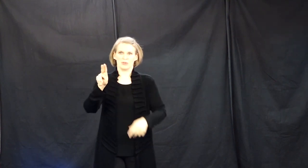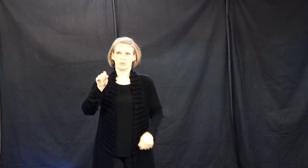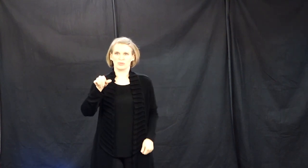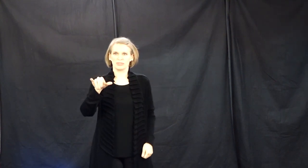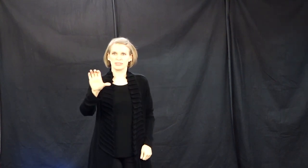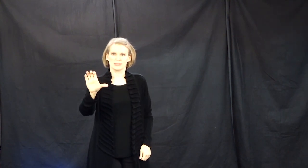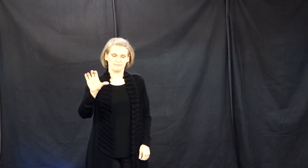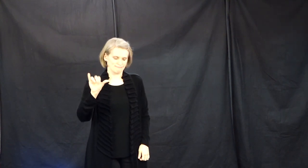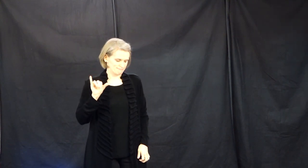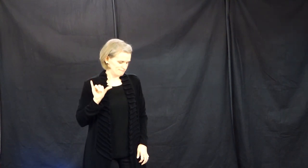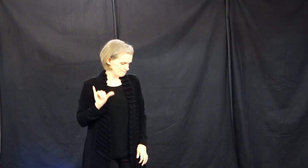drink.